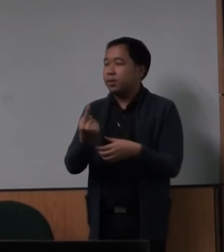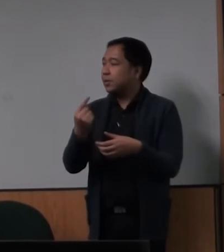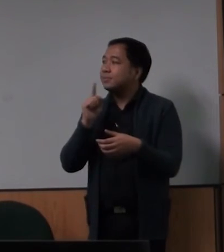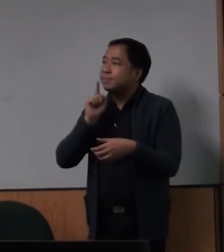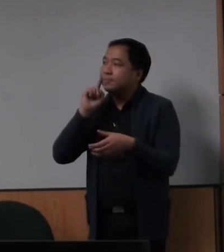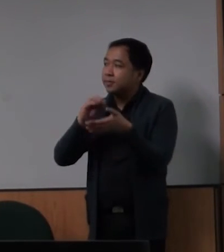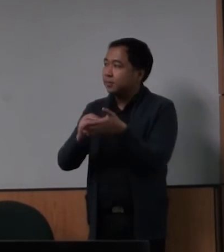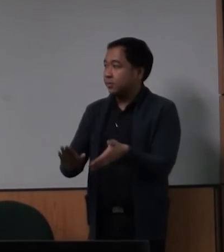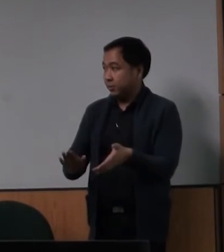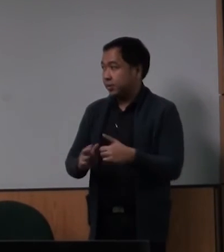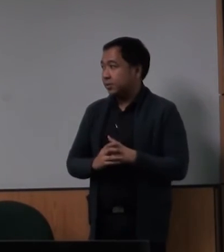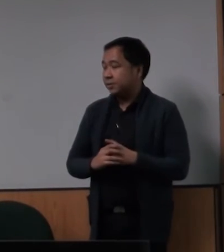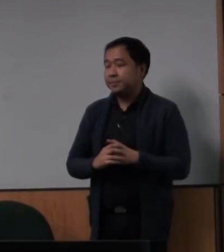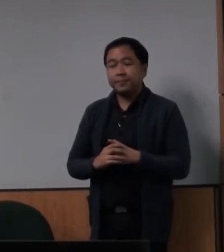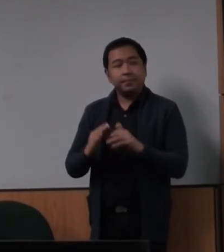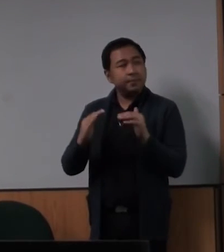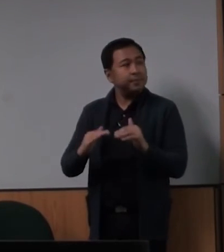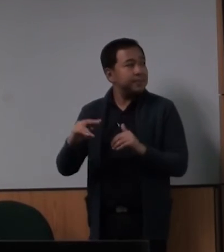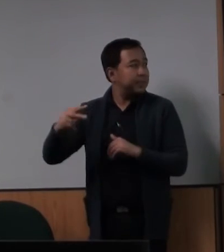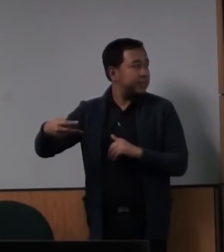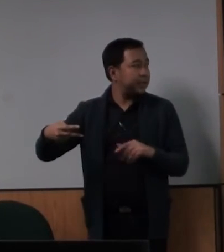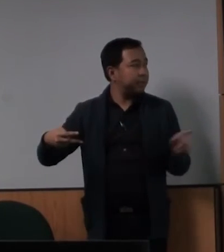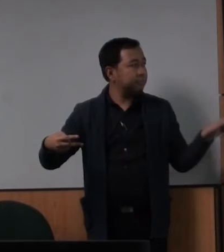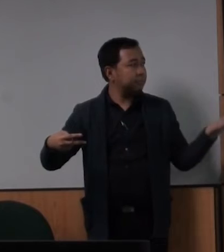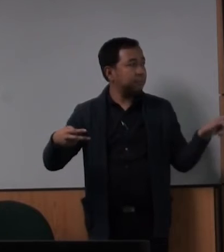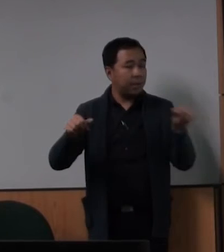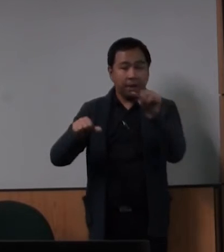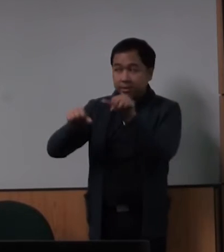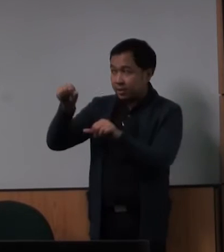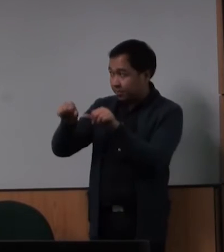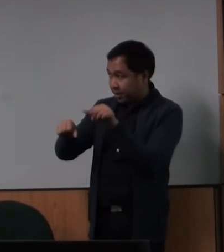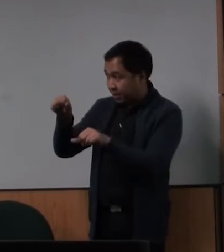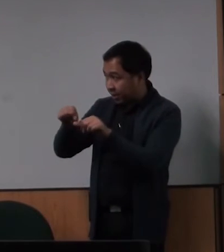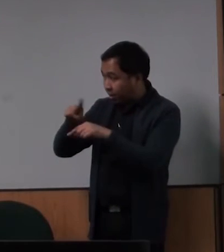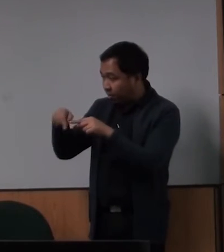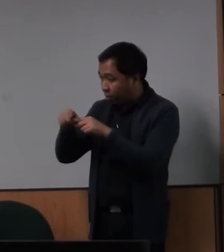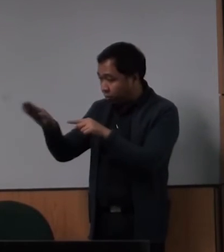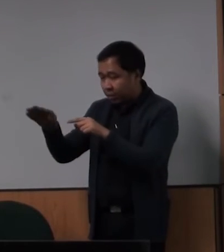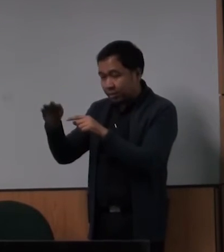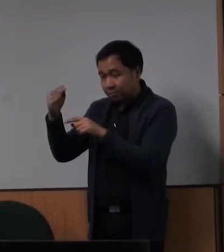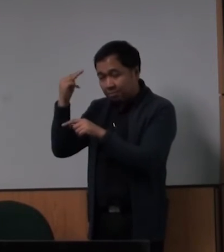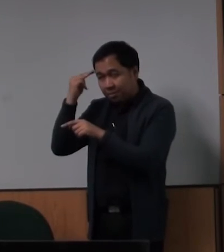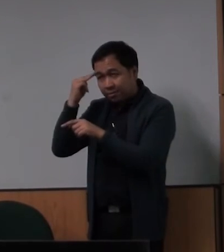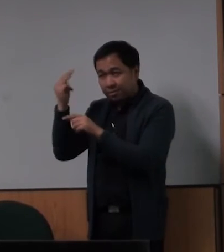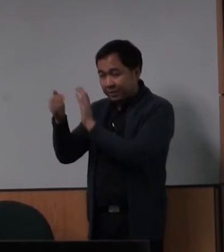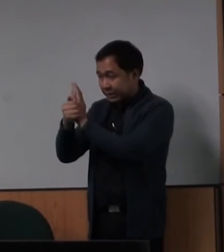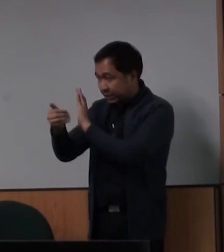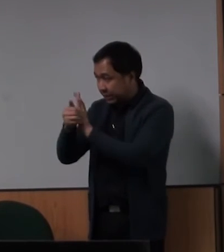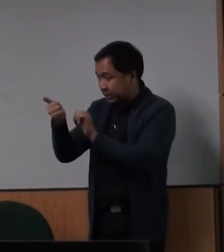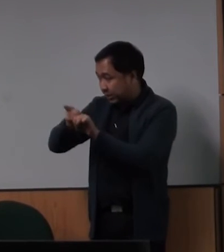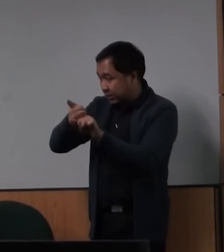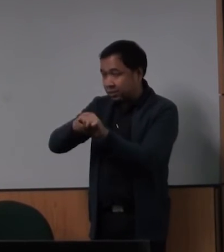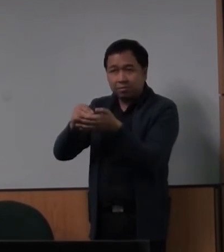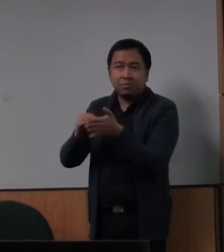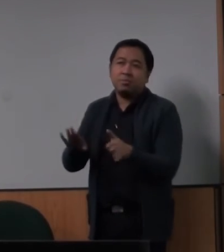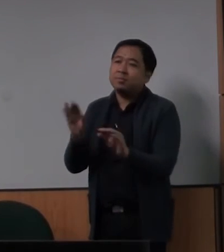students. And second, there's no assessment done for mental ability for each student. So it's